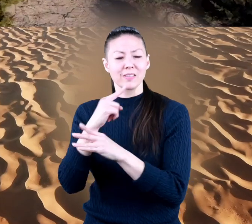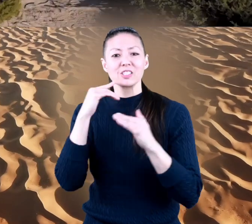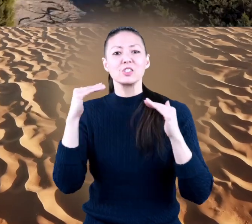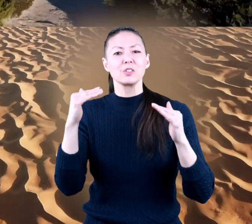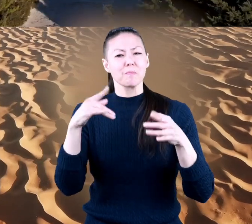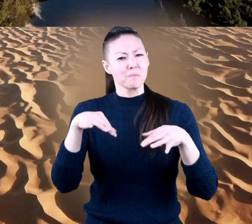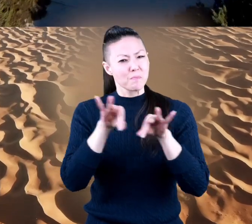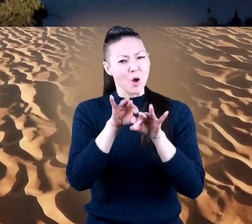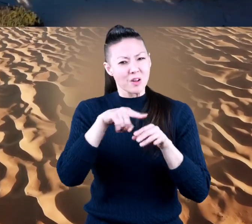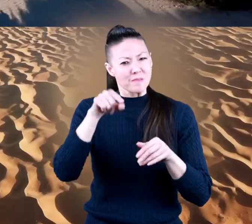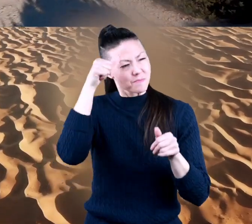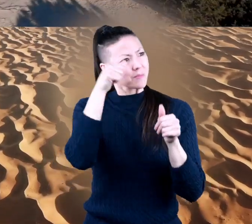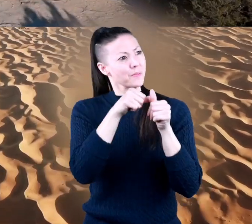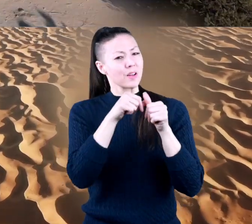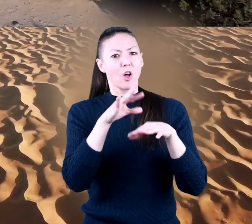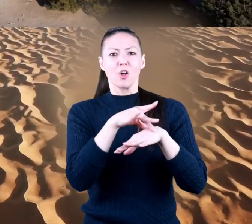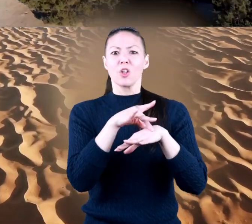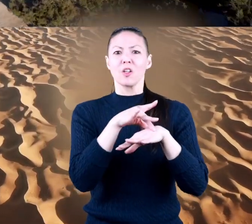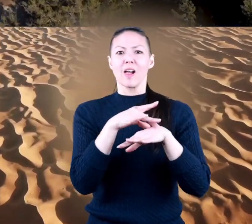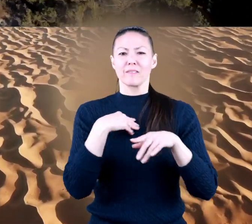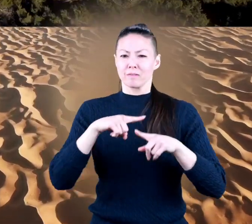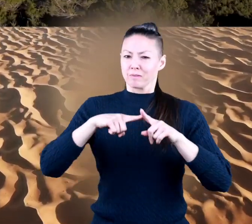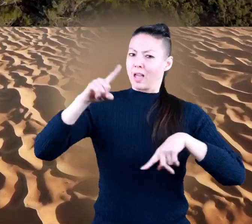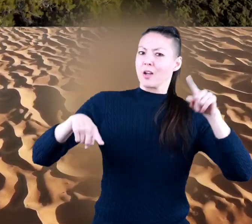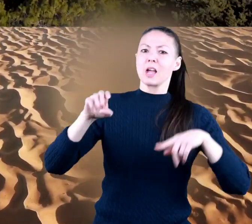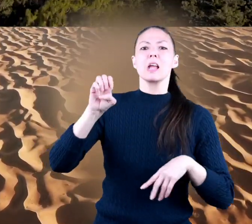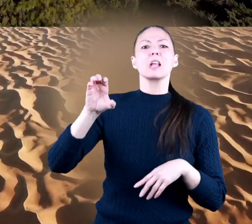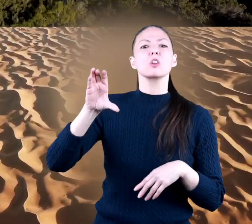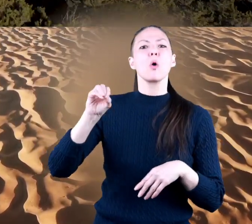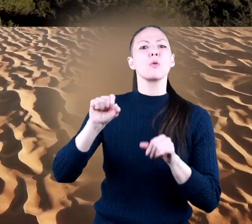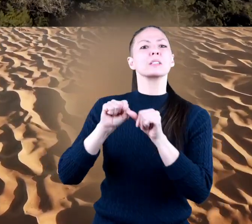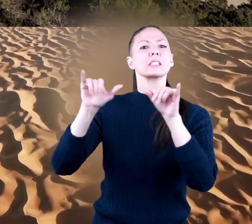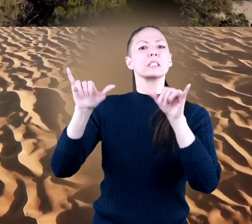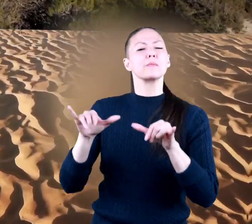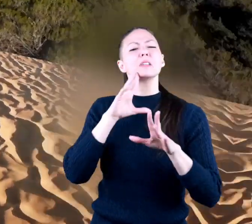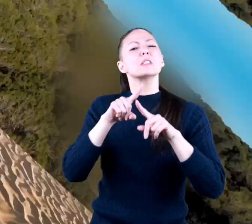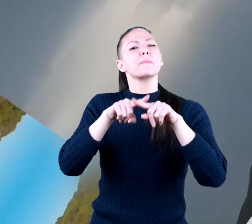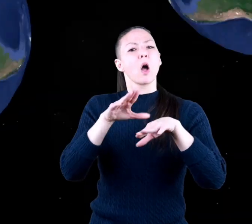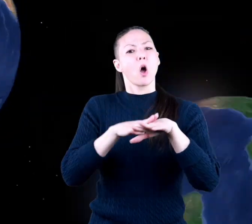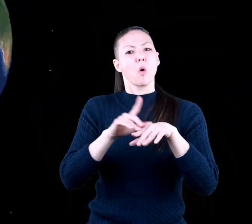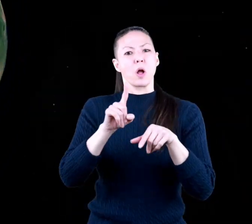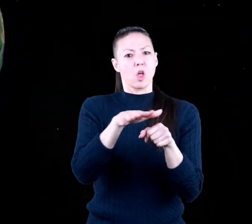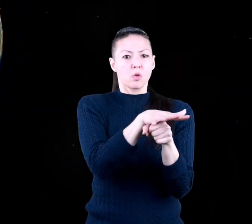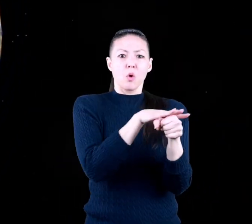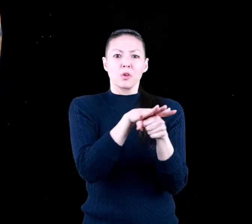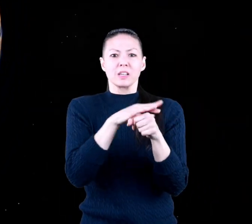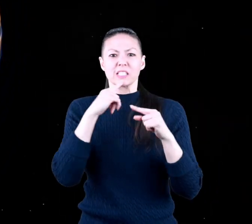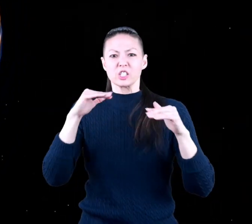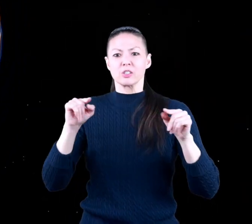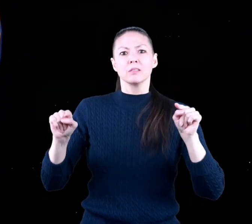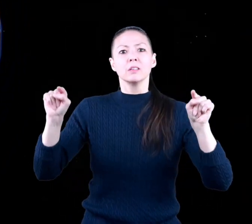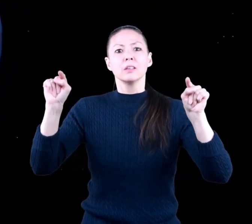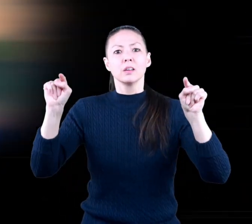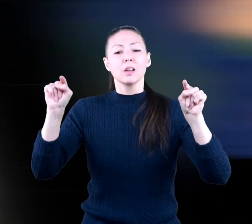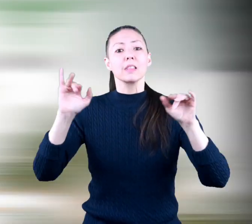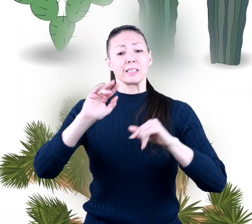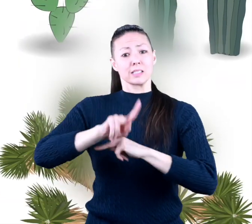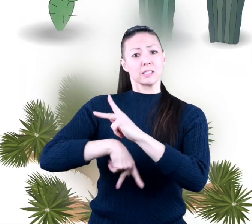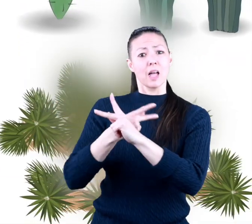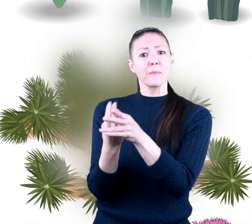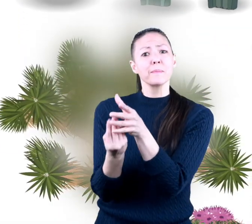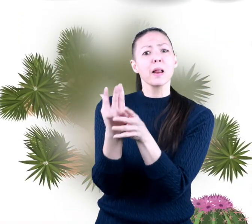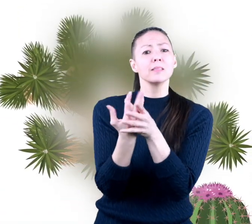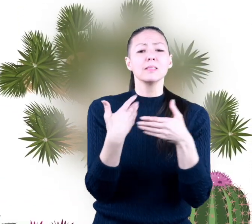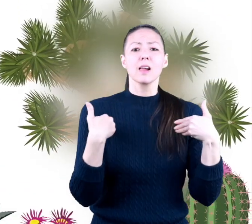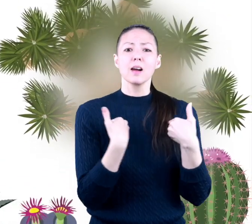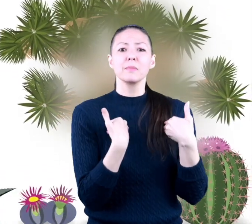it's important to remember that the Earth has a wide variety of ecosystems. So depending on where the deserts are located, the types